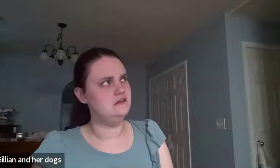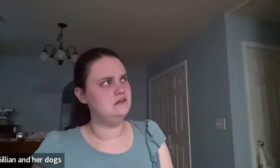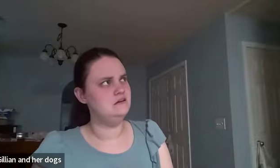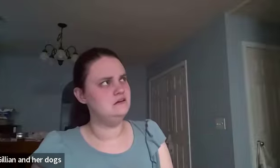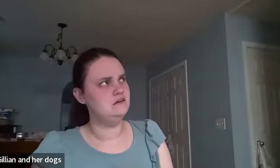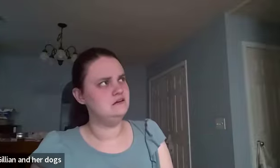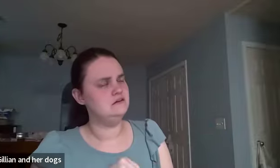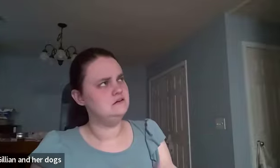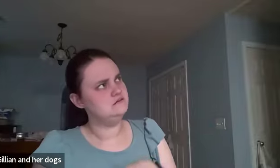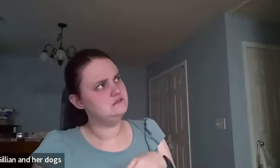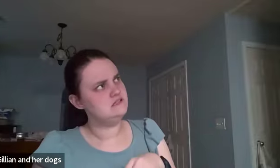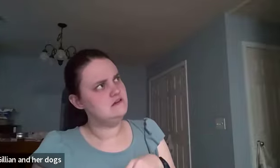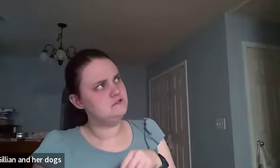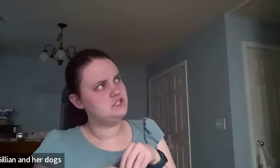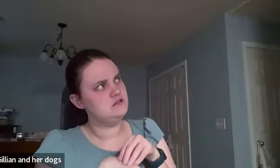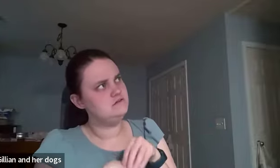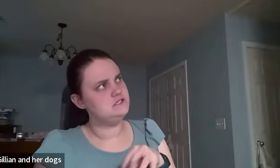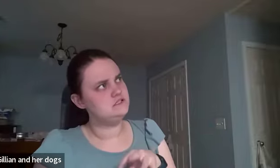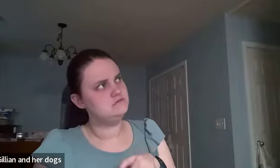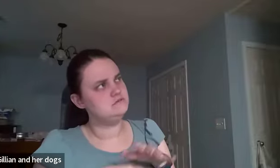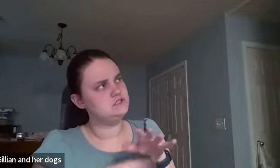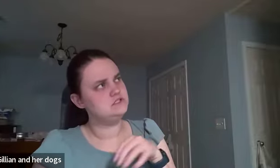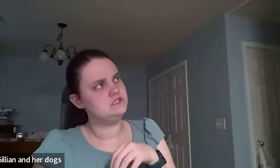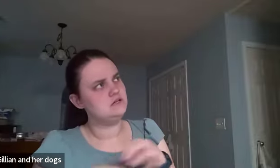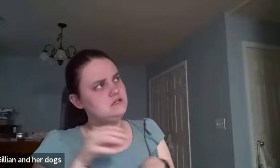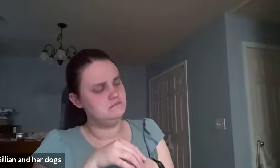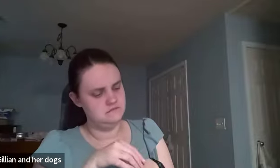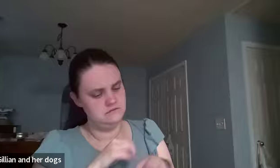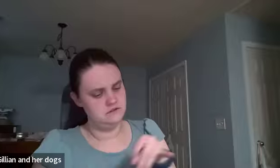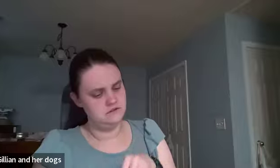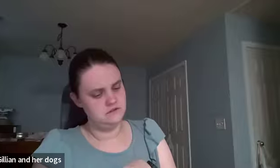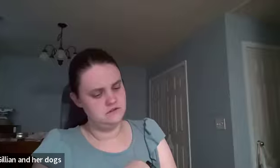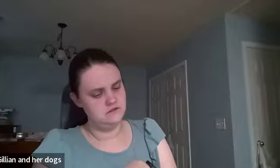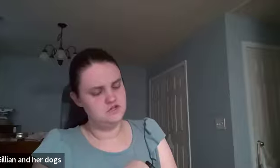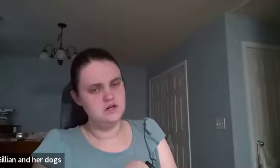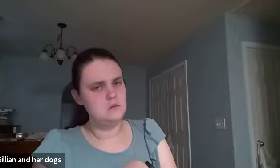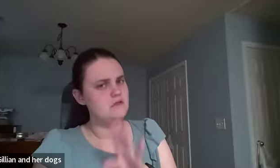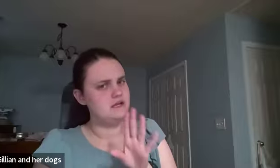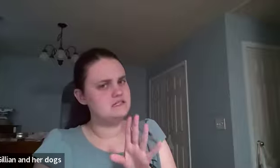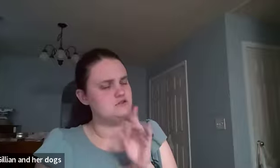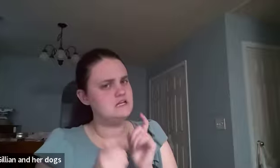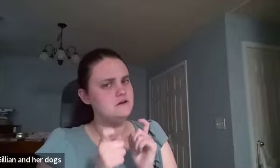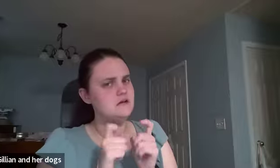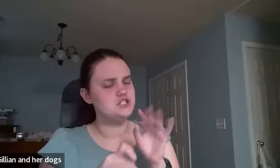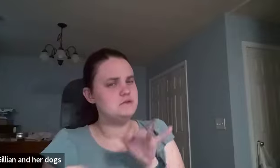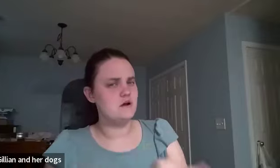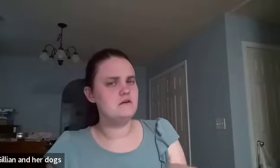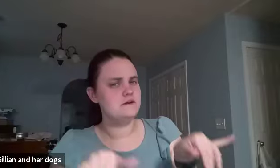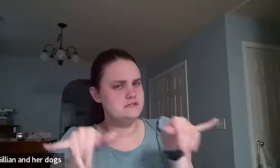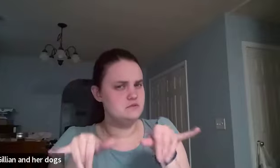then, say that for jellyfish is jelly. Trying to remember. Like I said, there's slight variations, but they are very